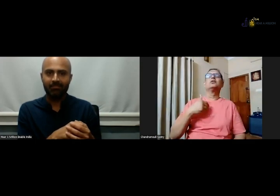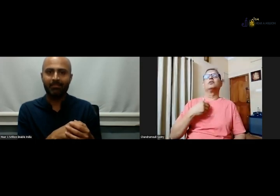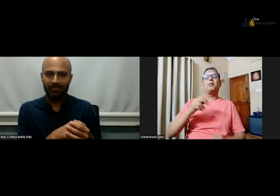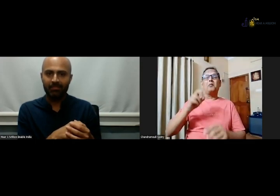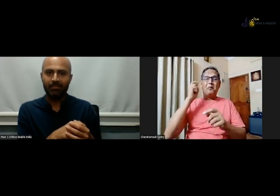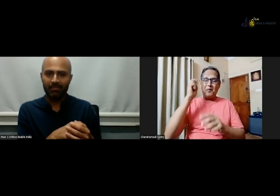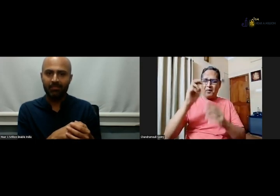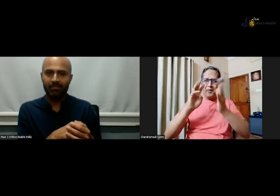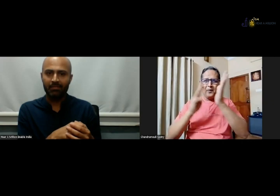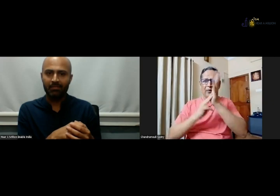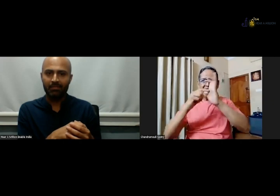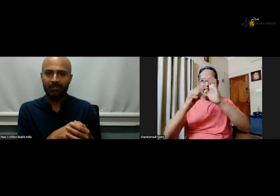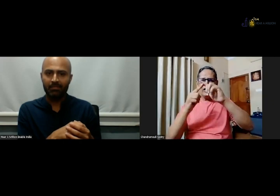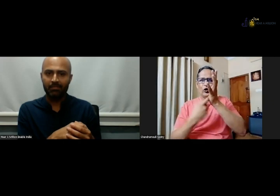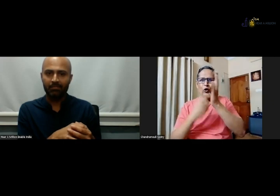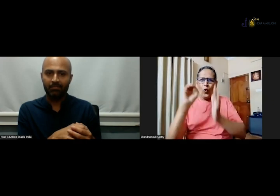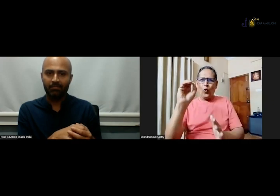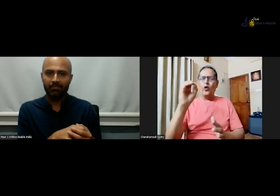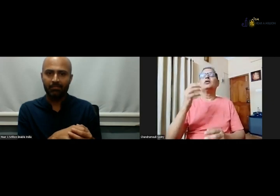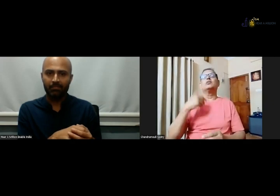Sunil also knew about it.